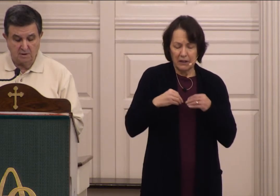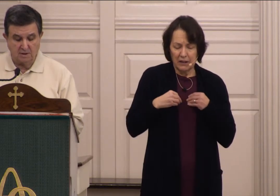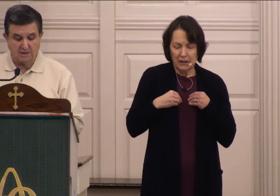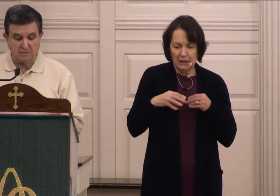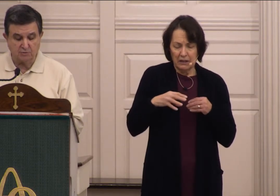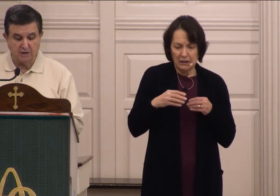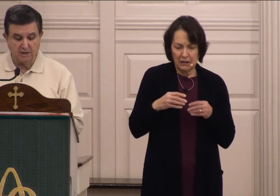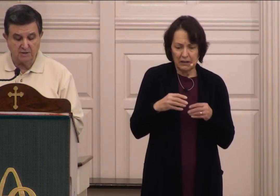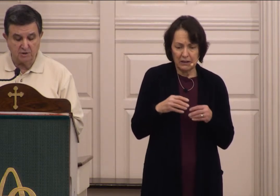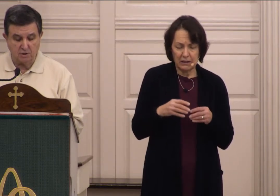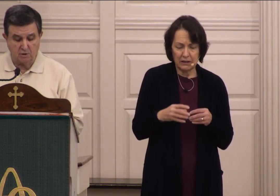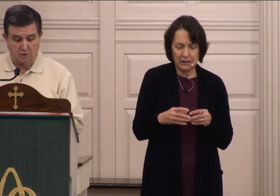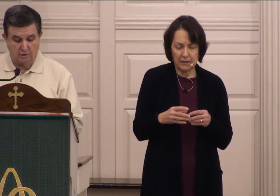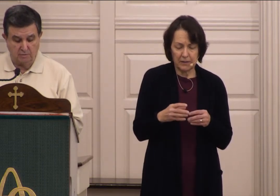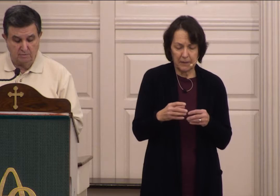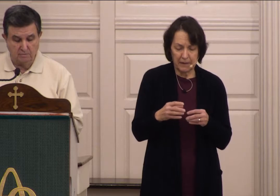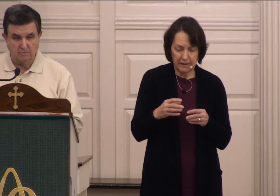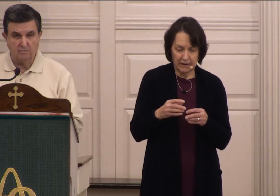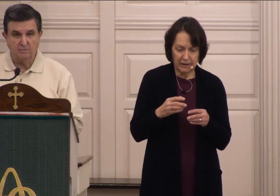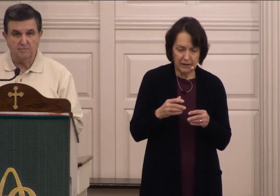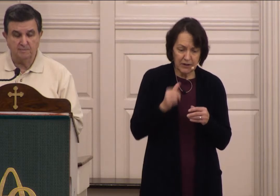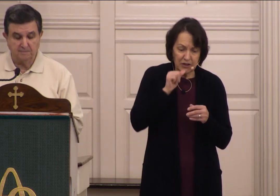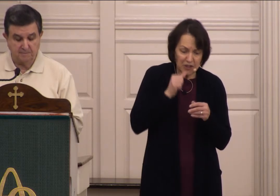us pray to the Lord.